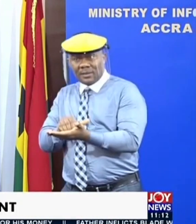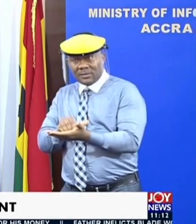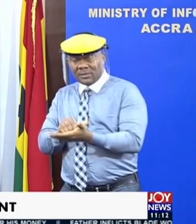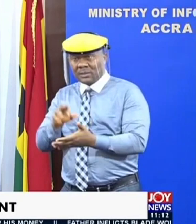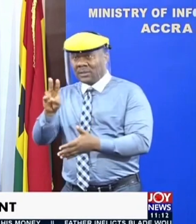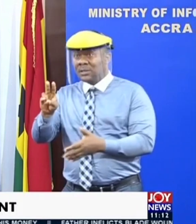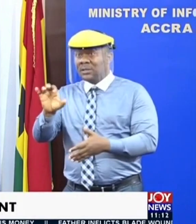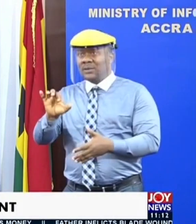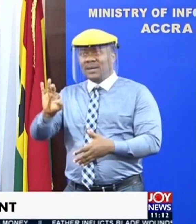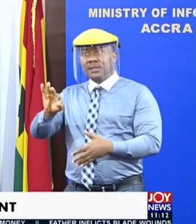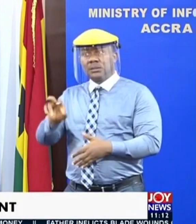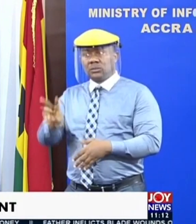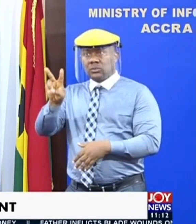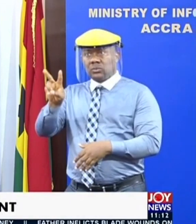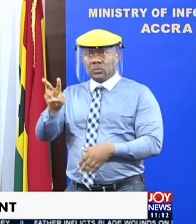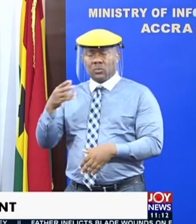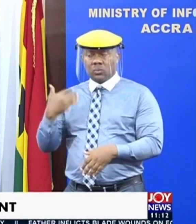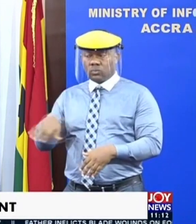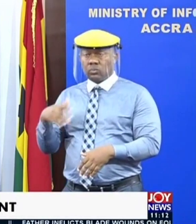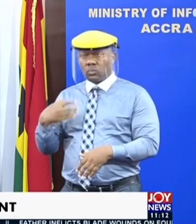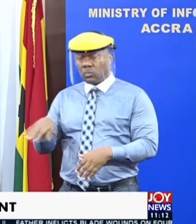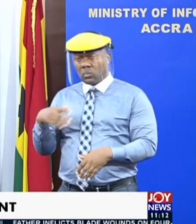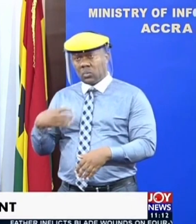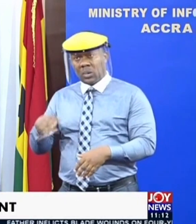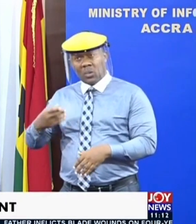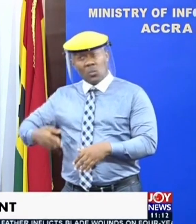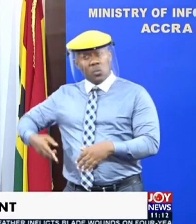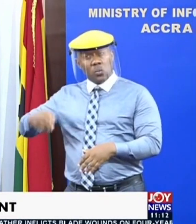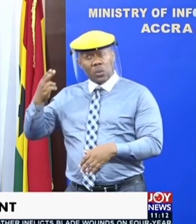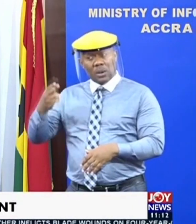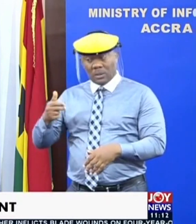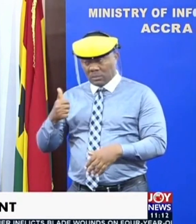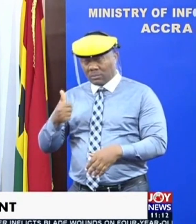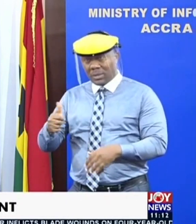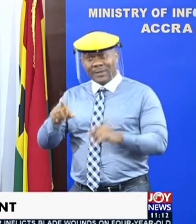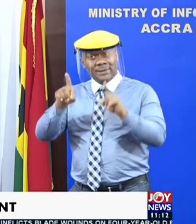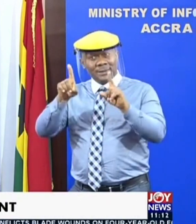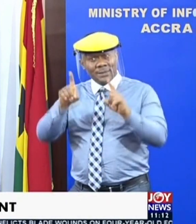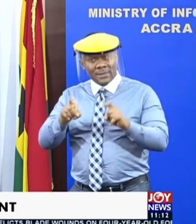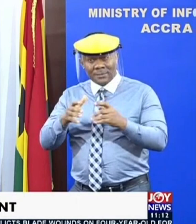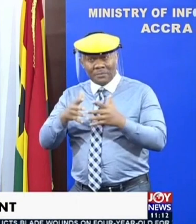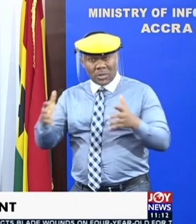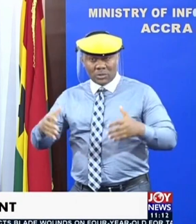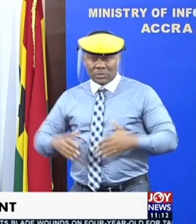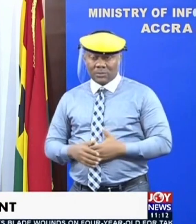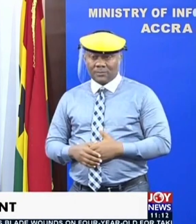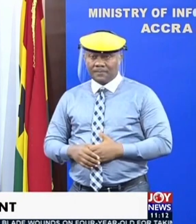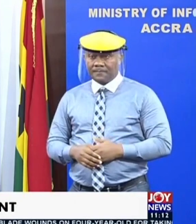11,792, which is relatively quite high by all standards.